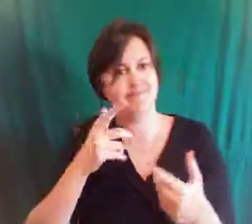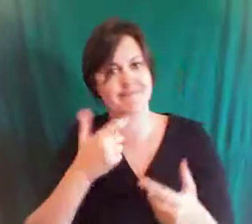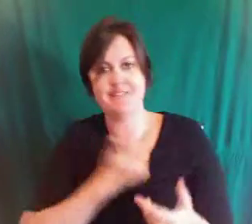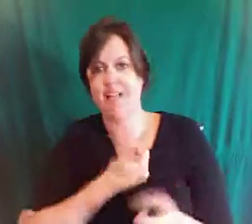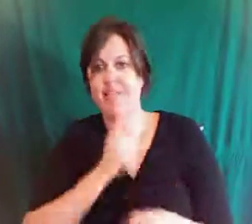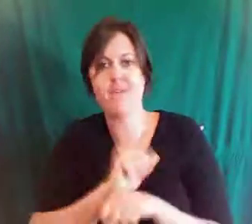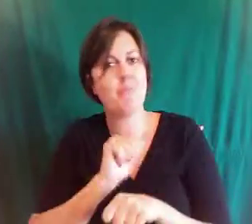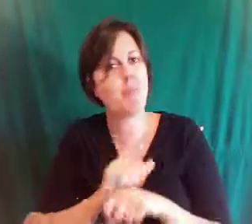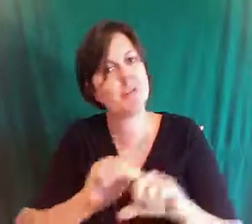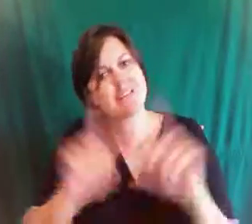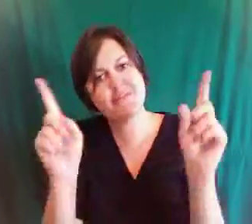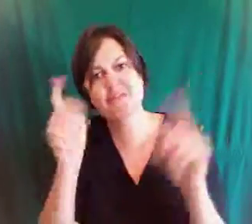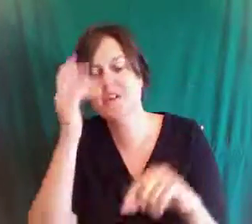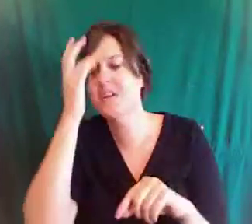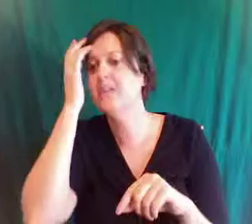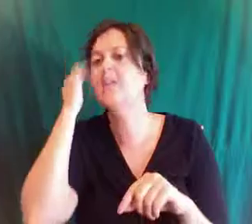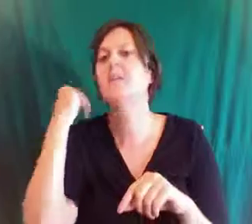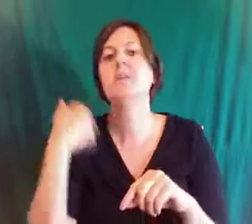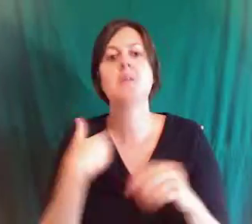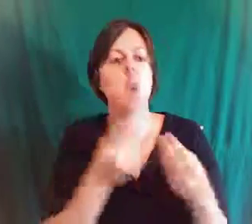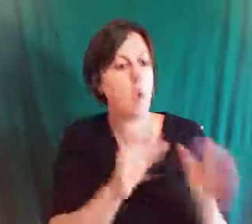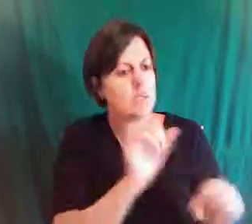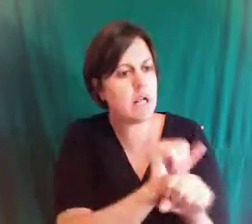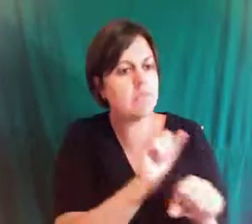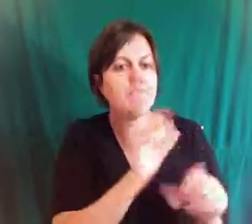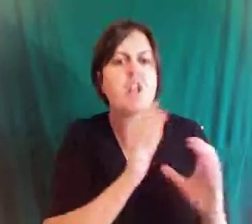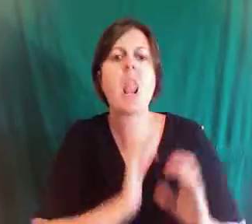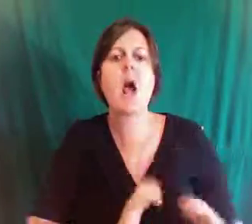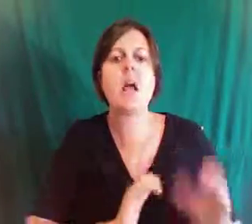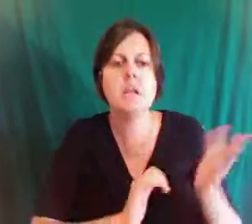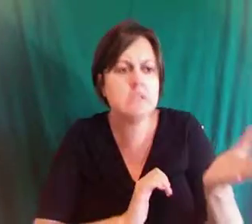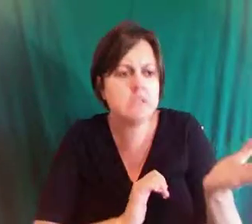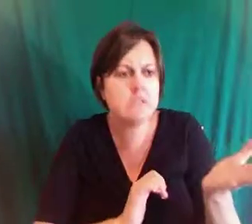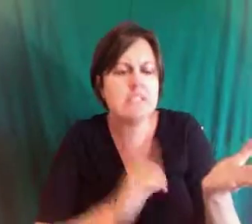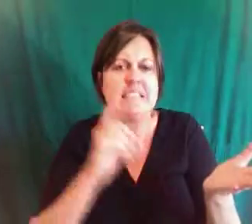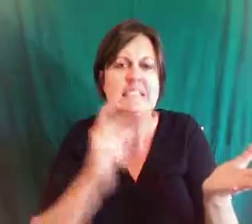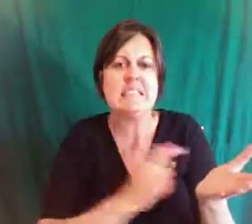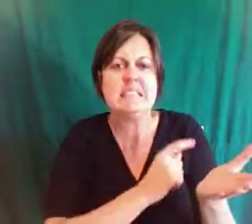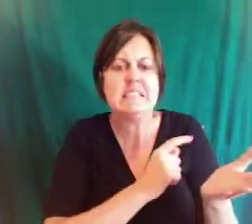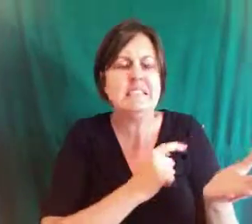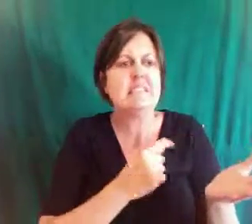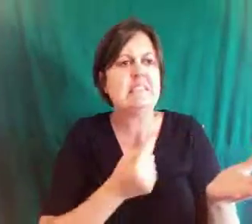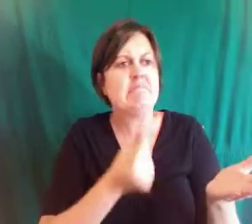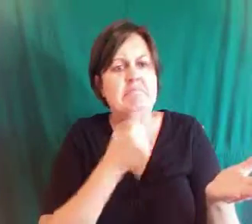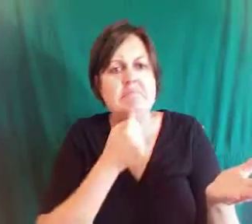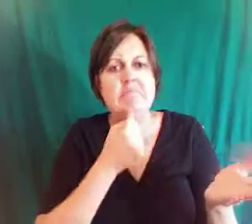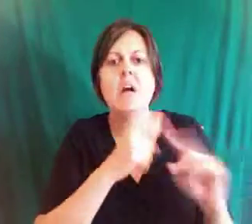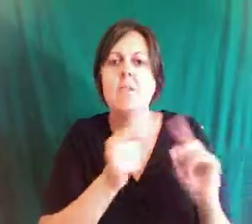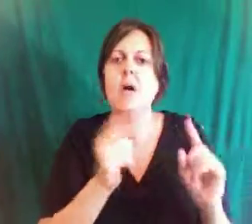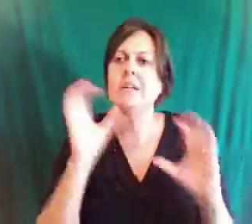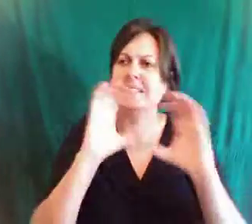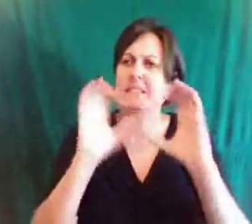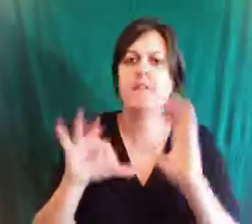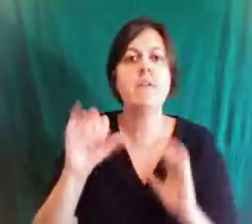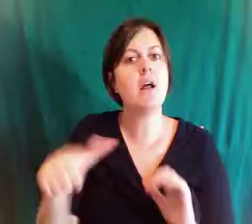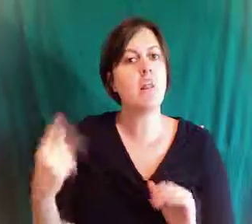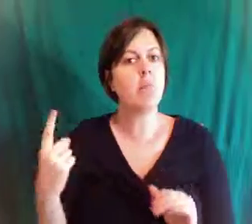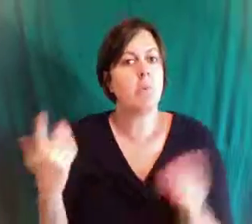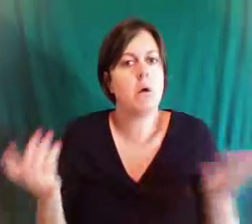I'm back with another one. Right. So writing those fears down, I think, is really key. Well, the